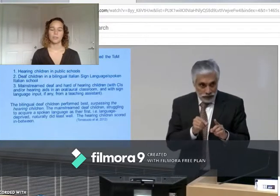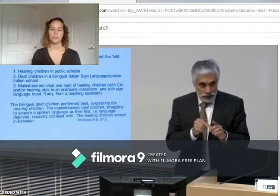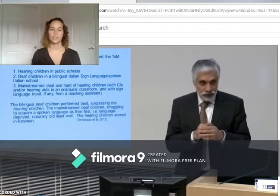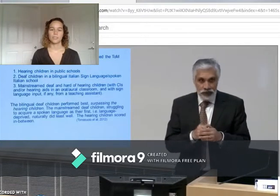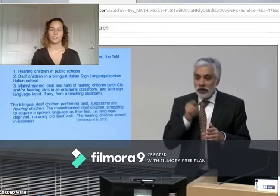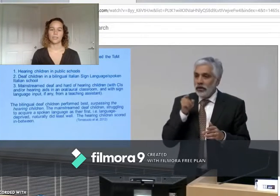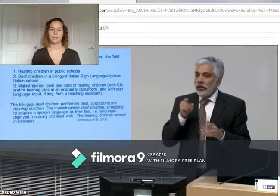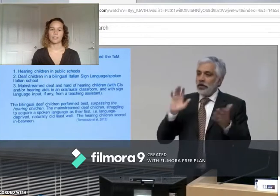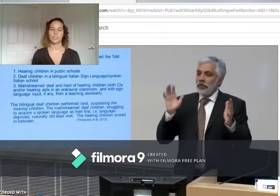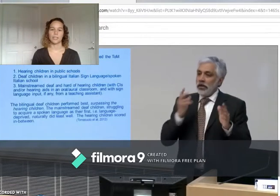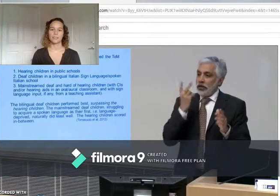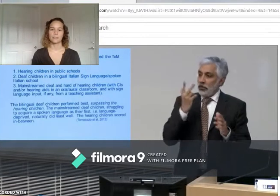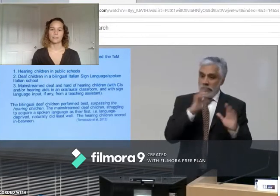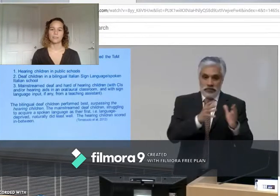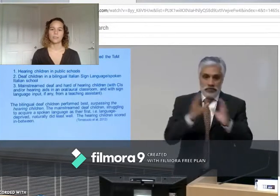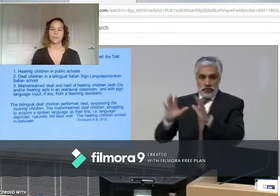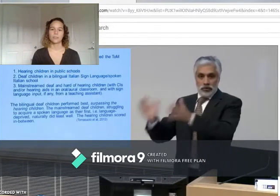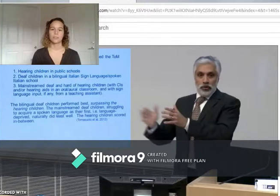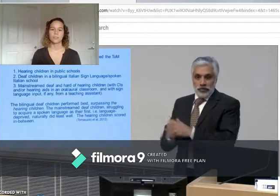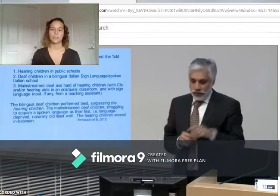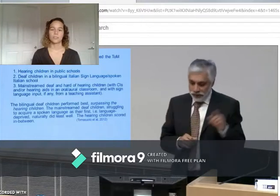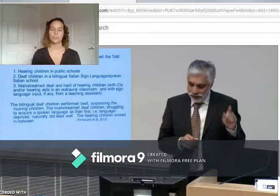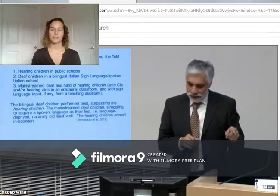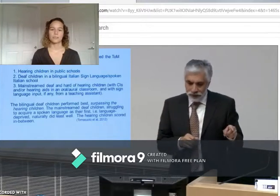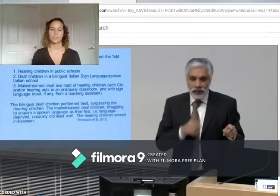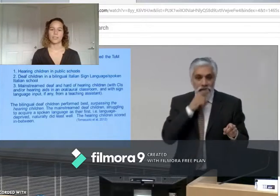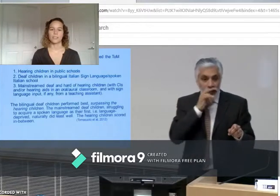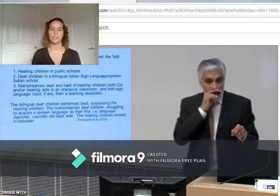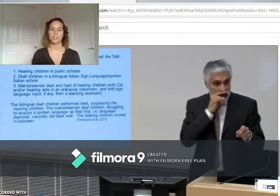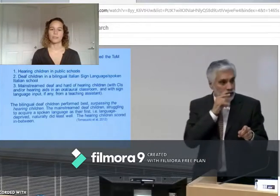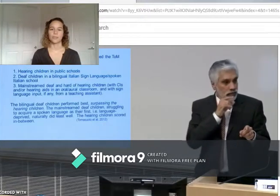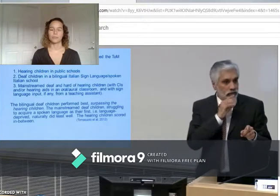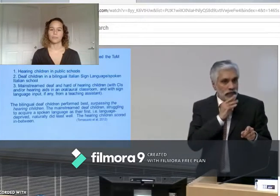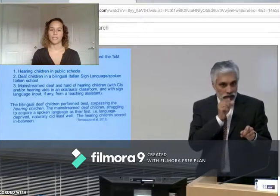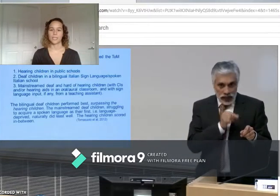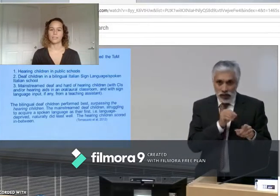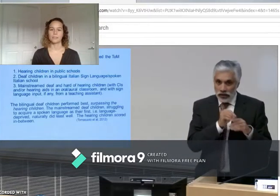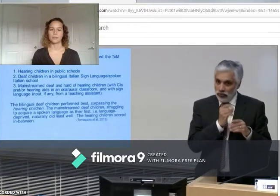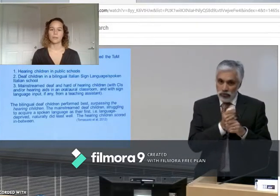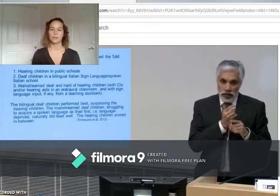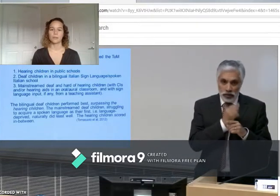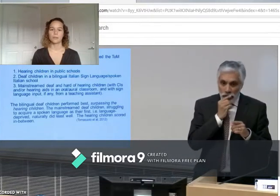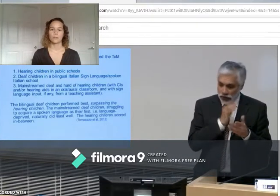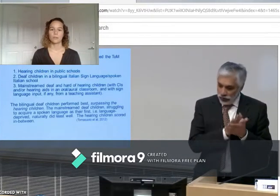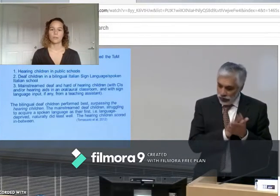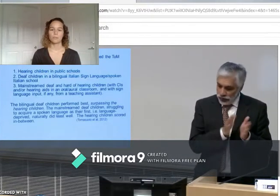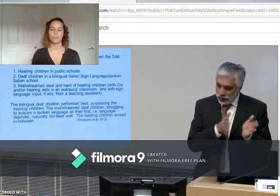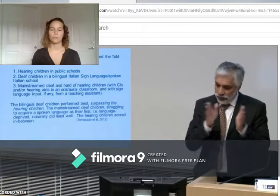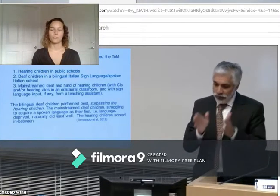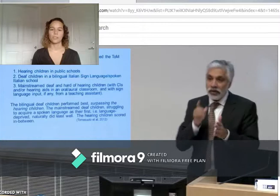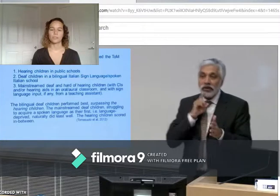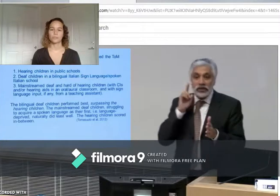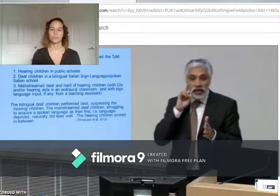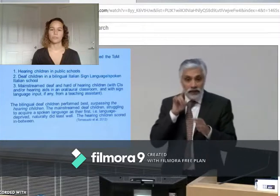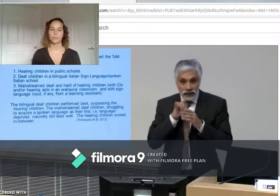This woman who conducted the study was Italian. She was a conceptual scientist. She had three groups of kids. One of